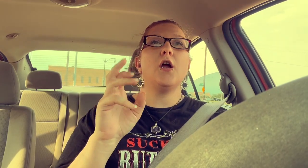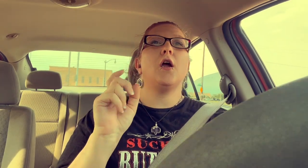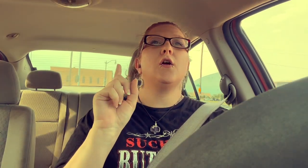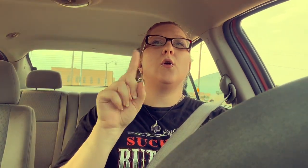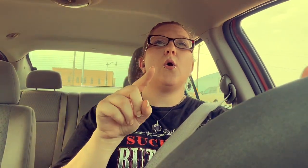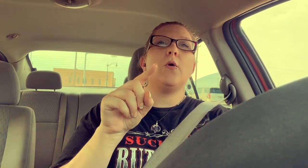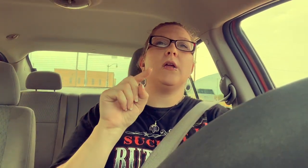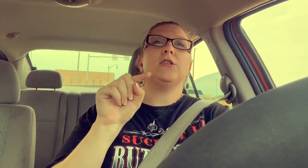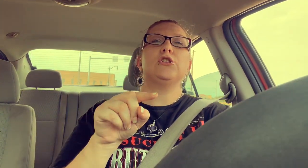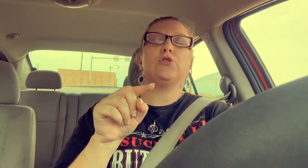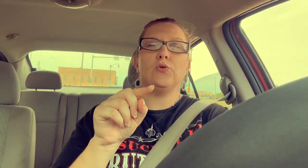are going to...